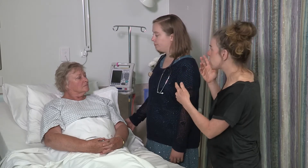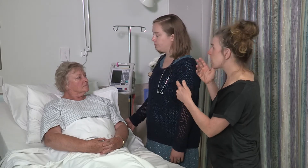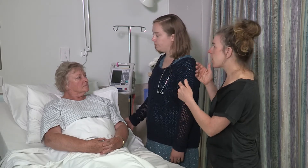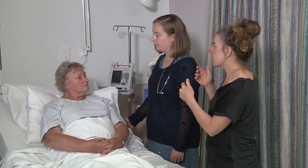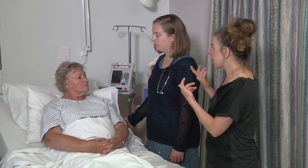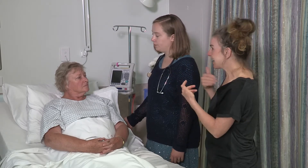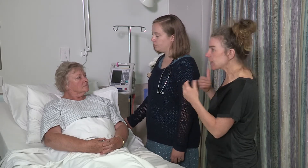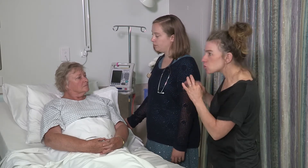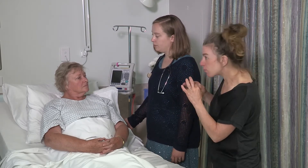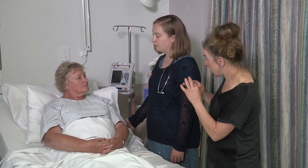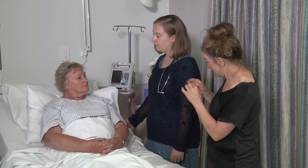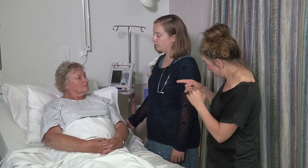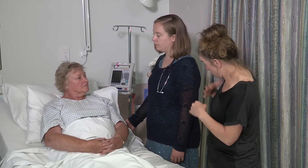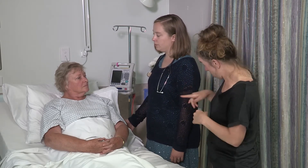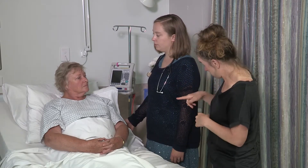interpreter.